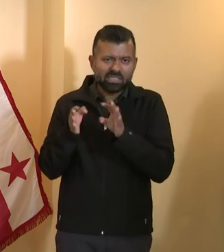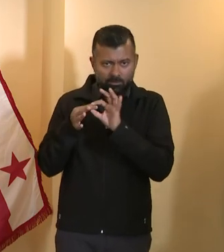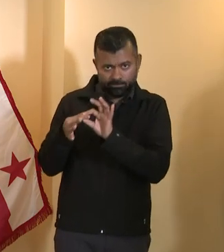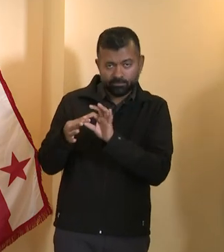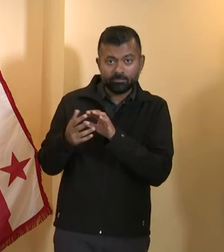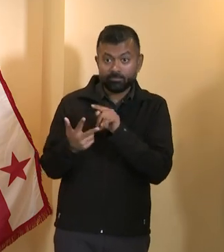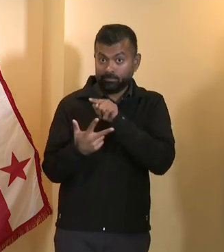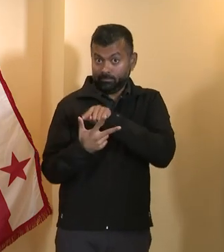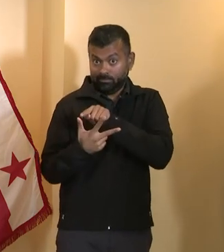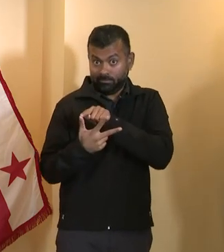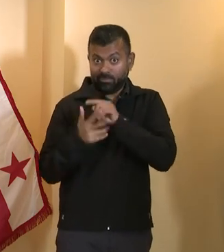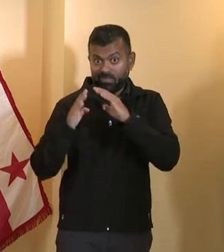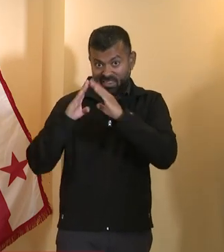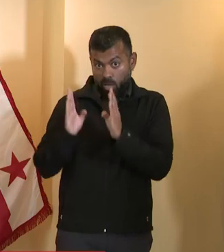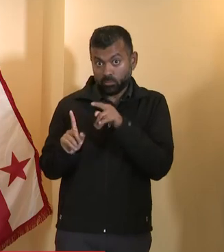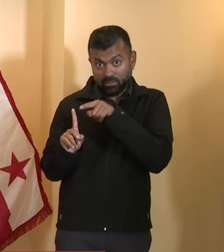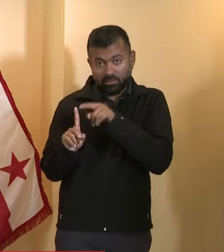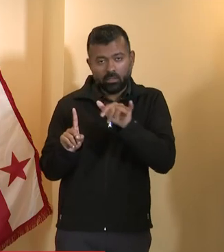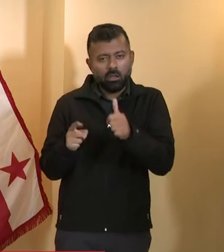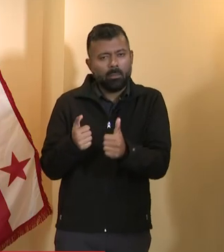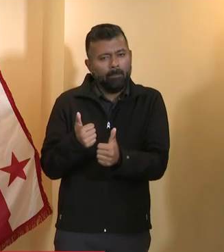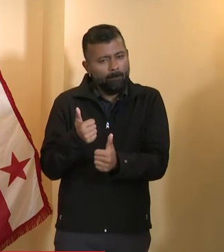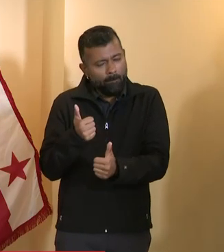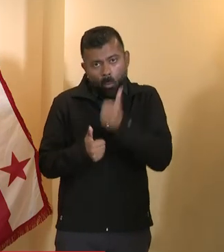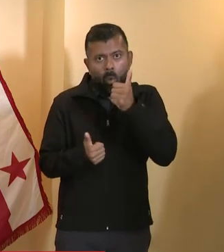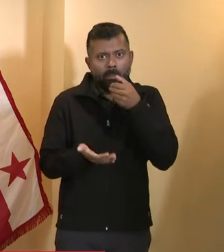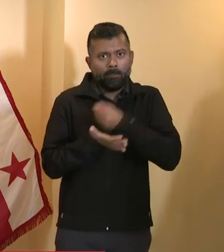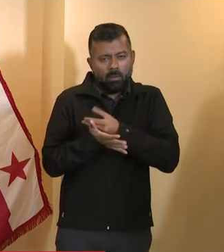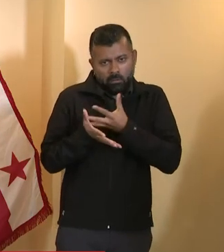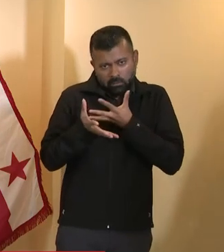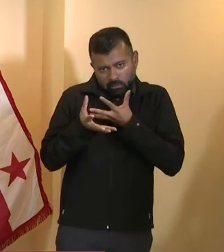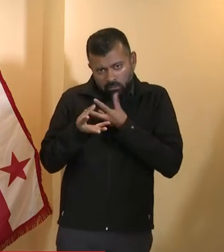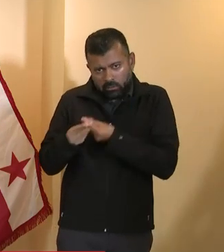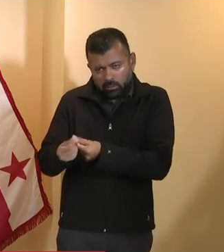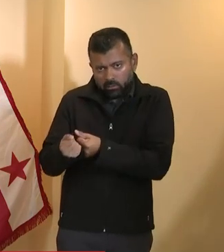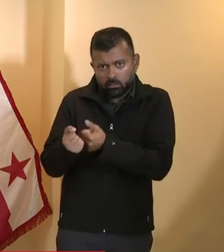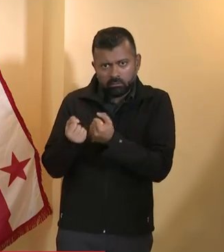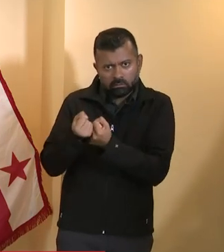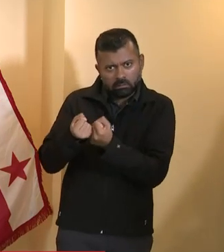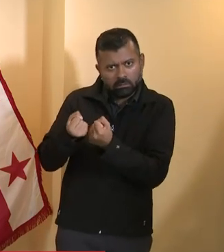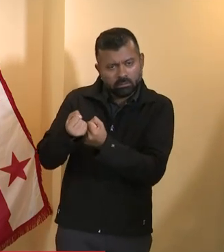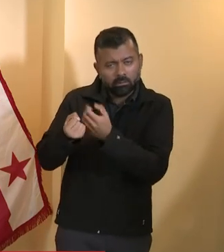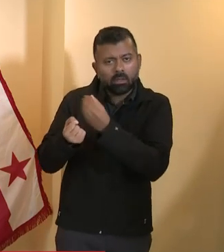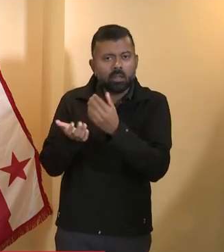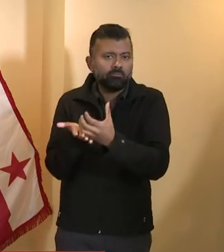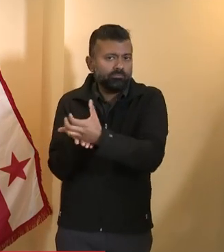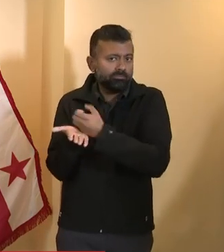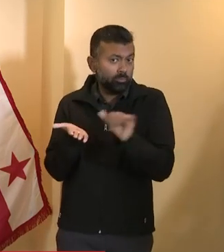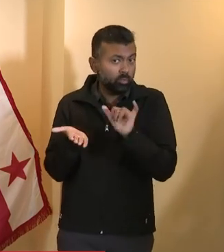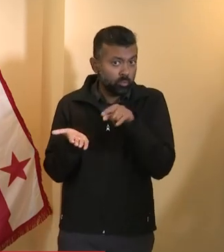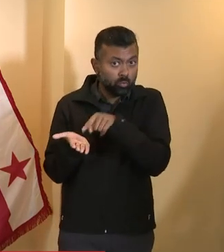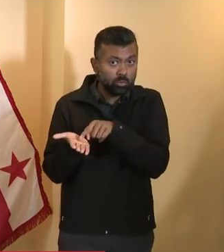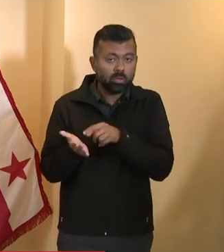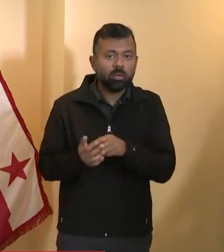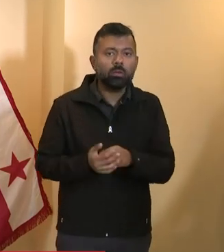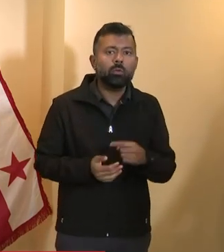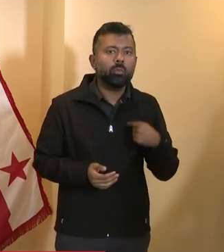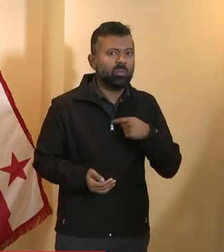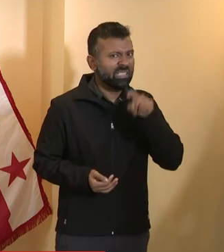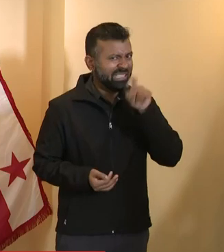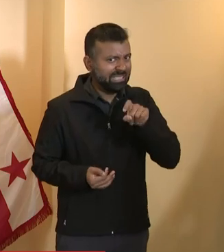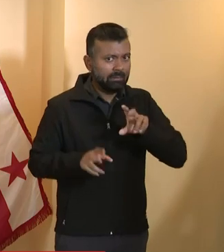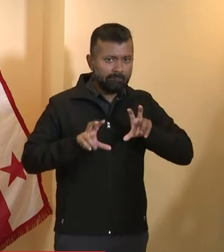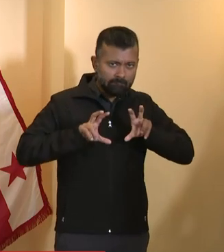we produce most of our commercial revenue. I would expand that to say we have to invest in all of our commercial